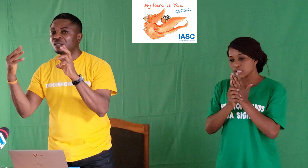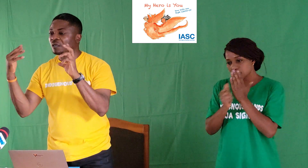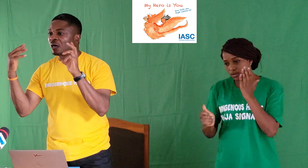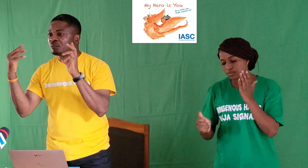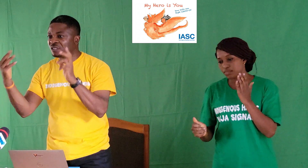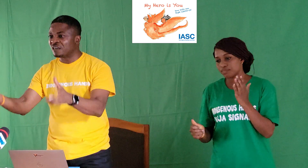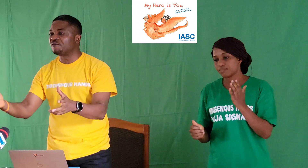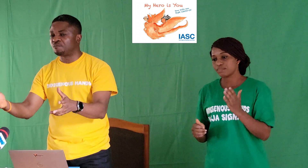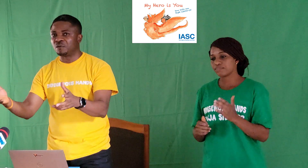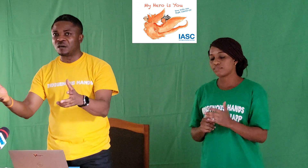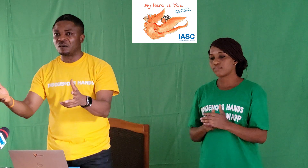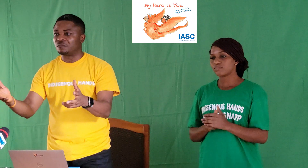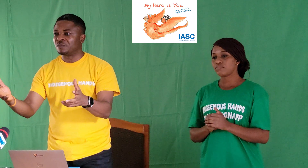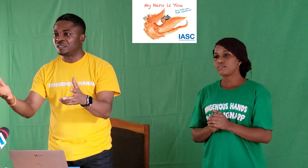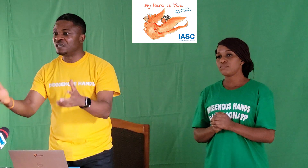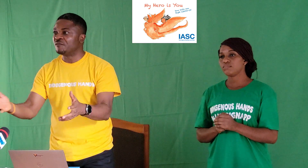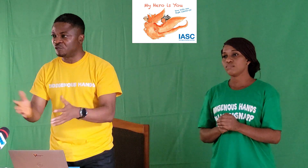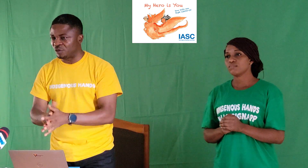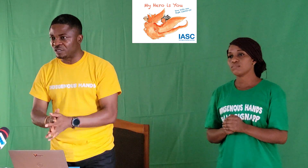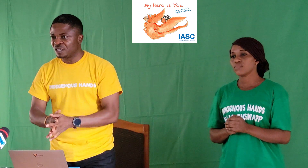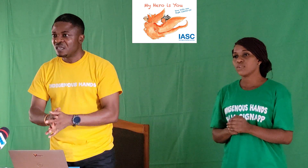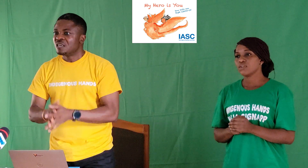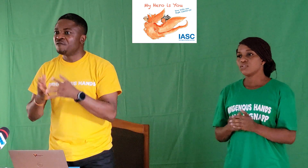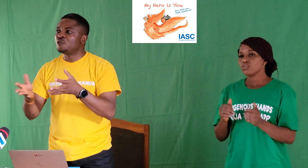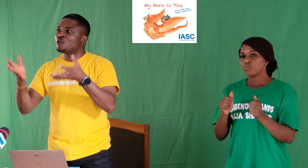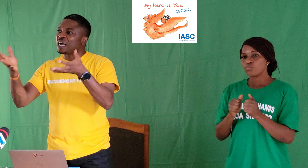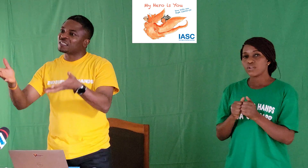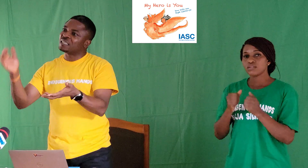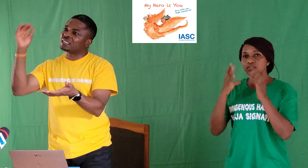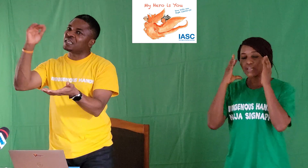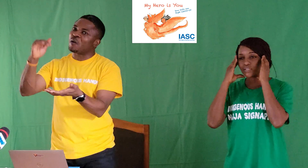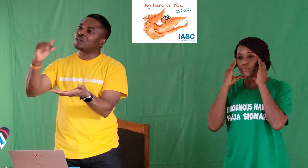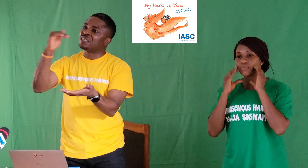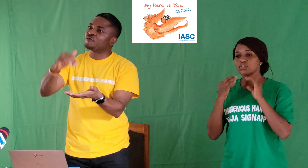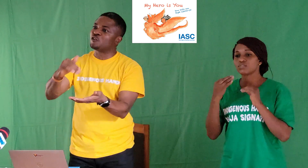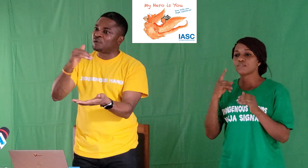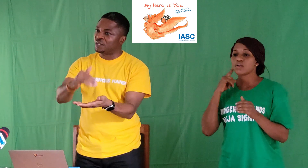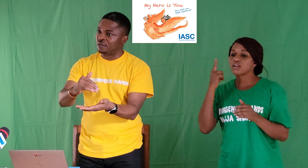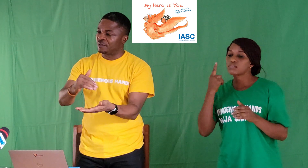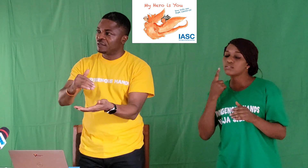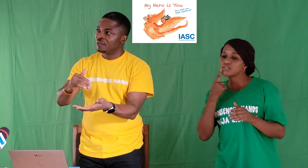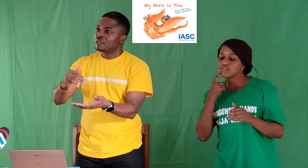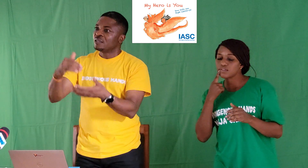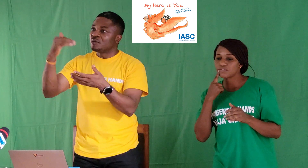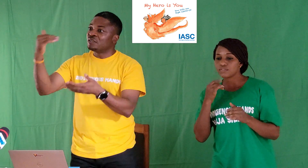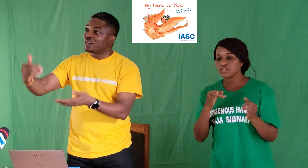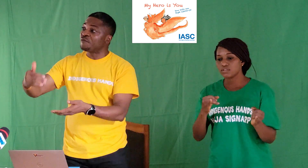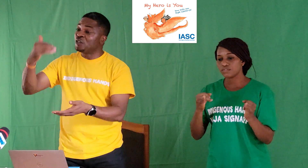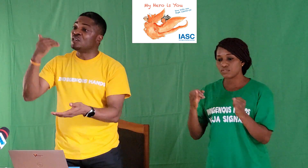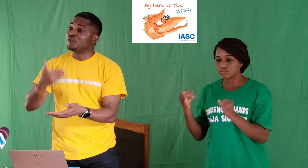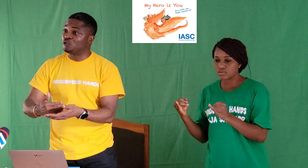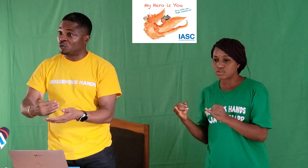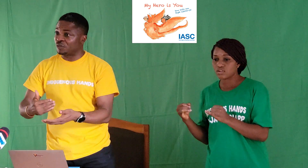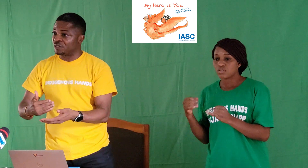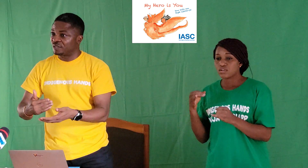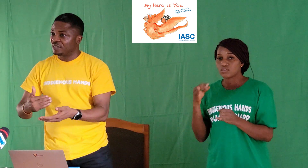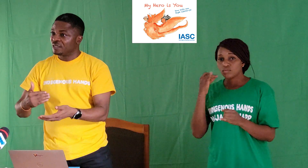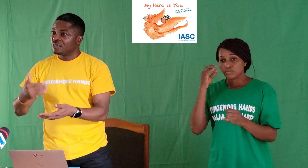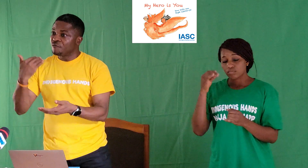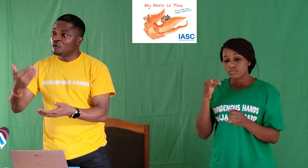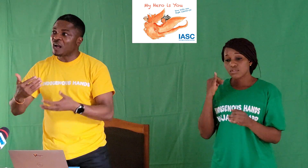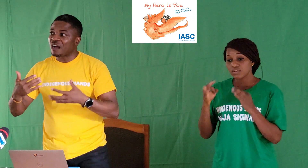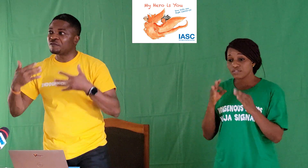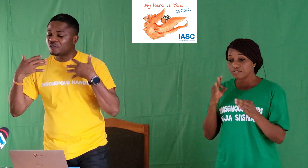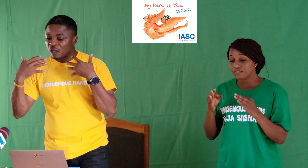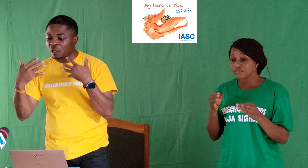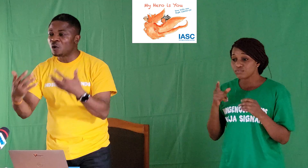our deaf individuals, if you assess our deaf community, the deaf individuals,